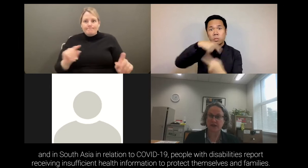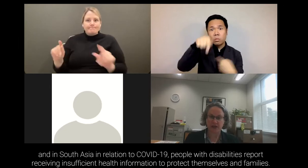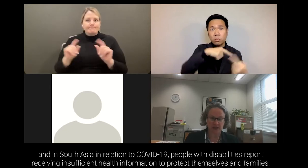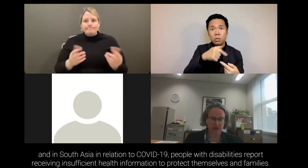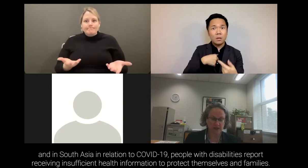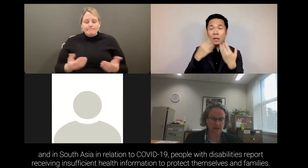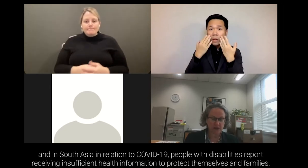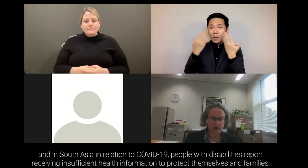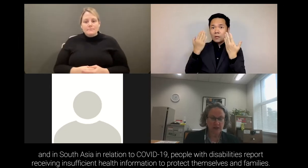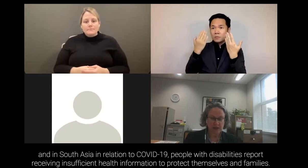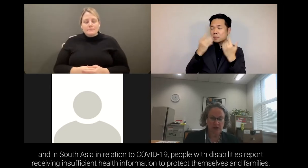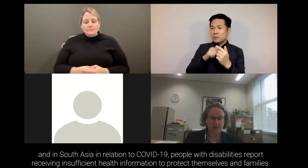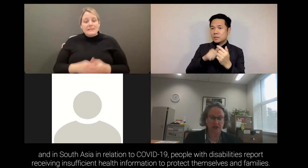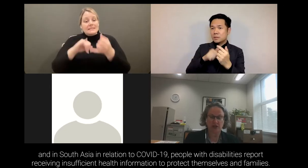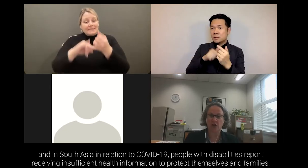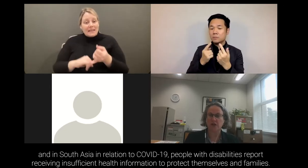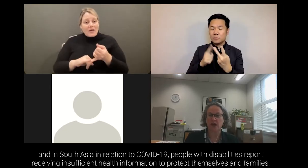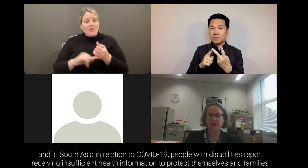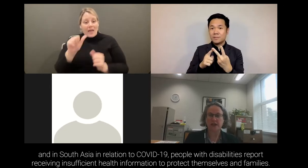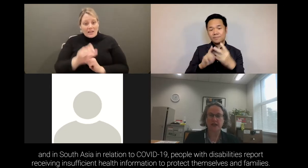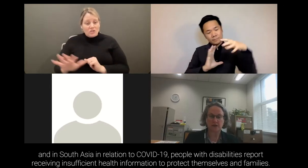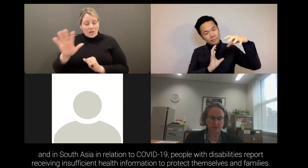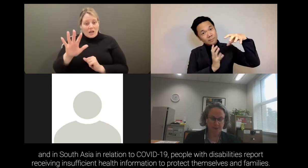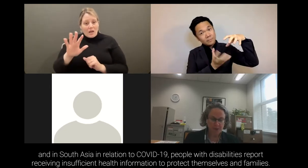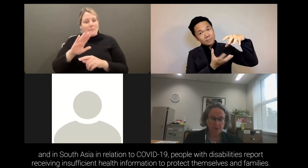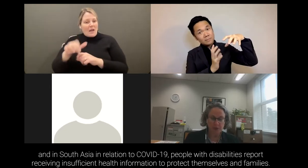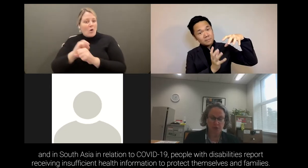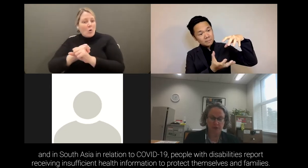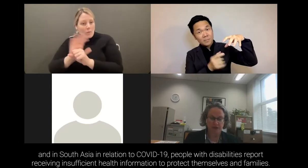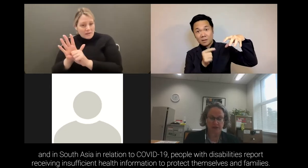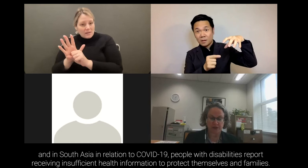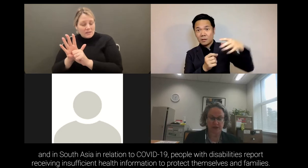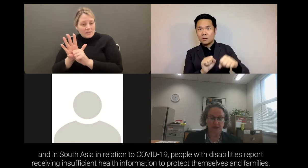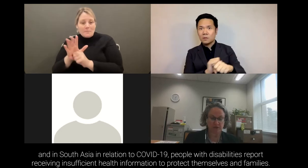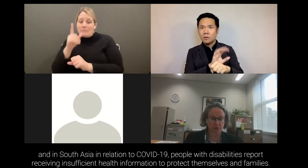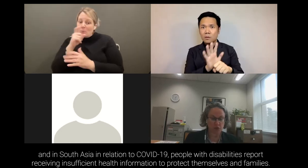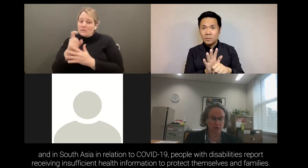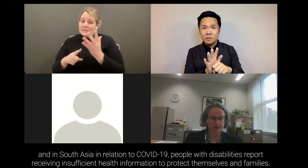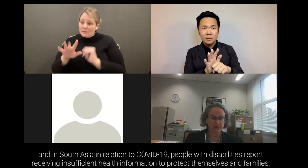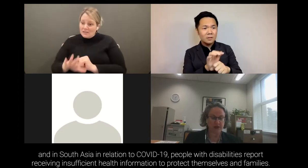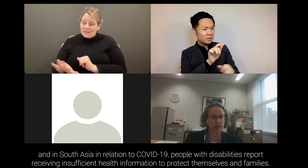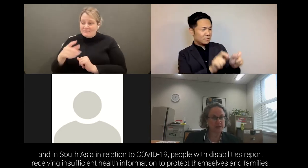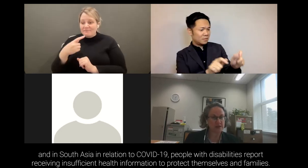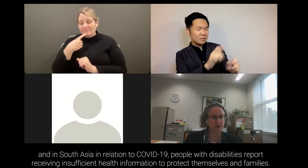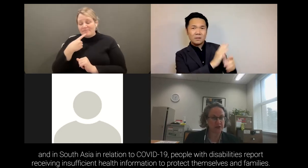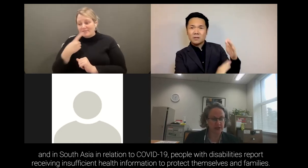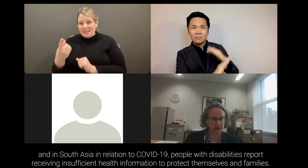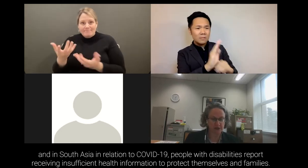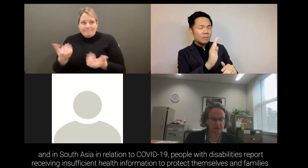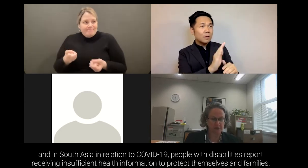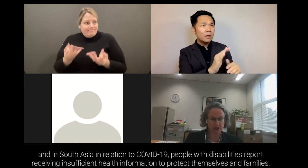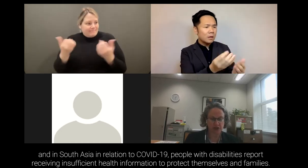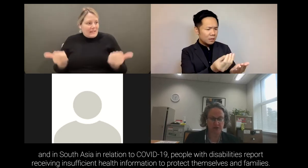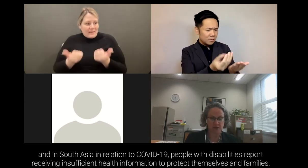in South Asia, in relation to COVID-19, people with disabilities report receiving insufficient